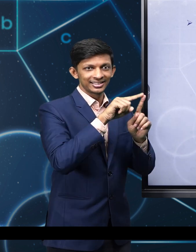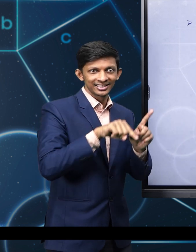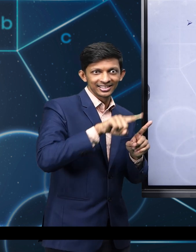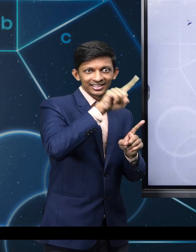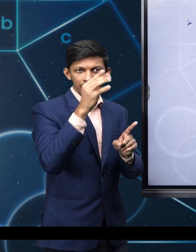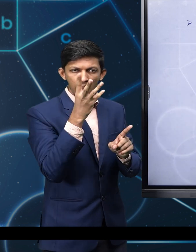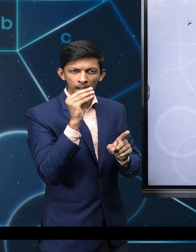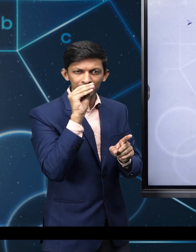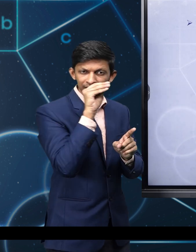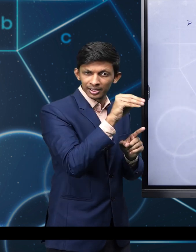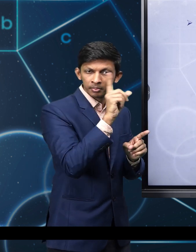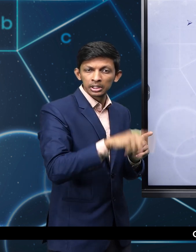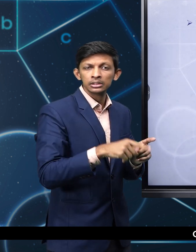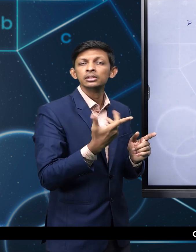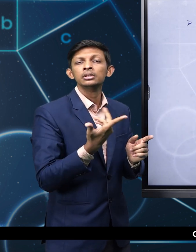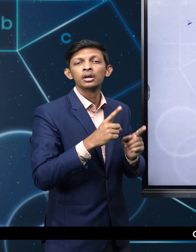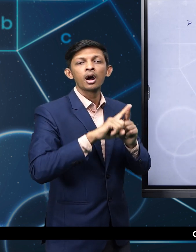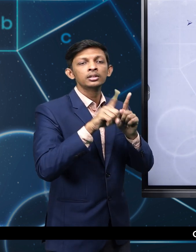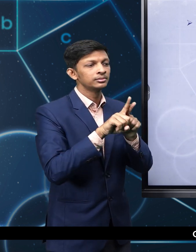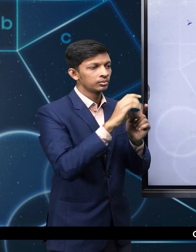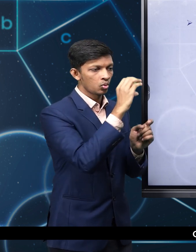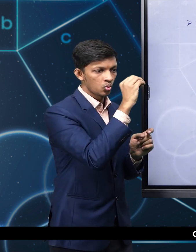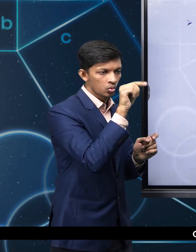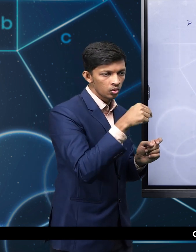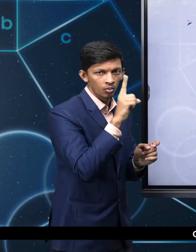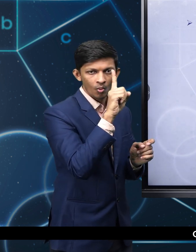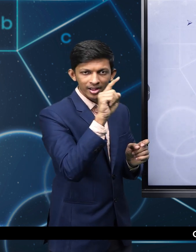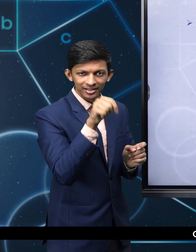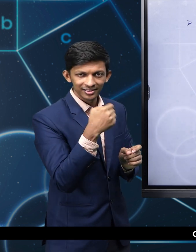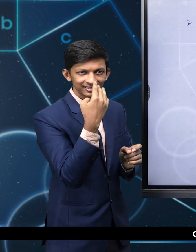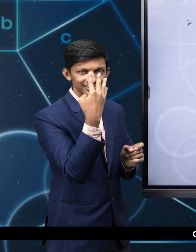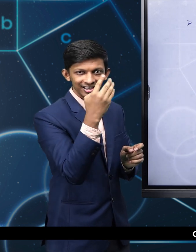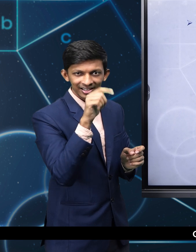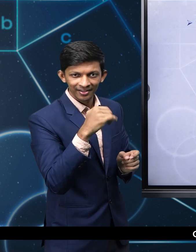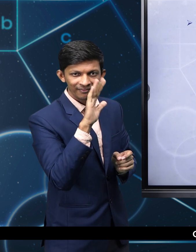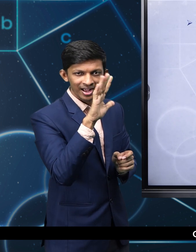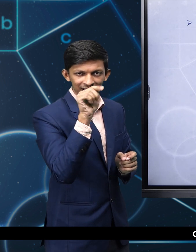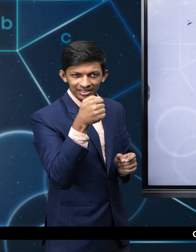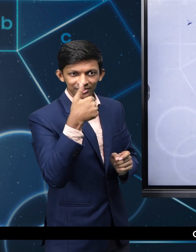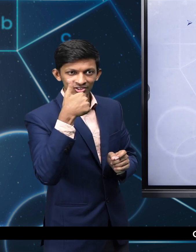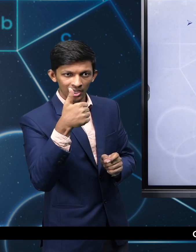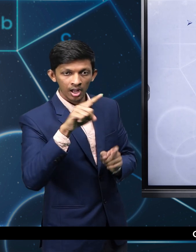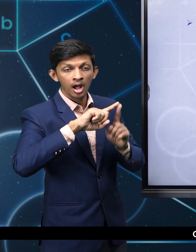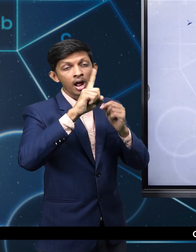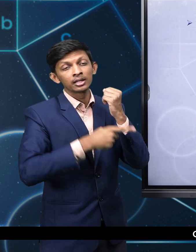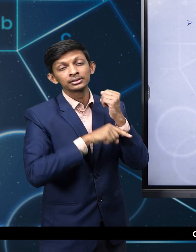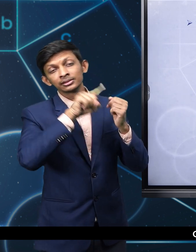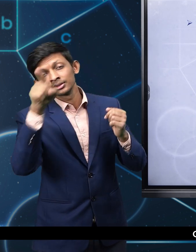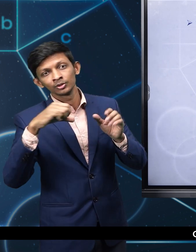The square numbers only end with 0, 1, 4, 5, 6 and 9.